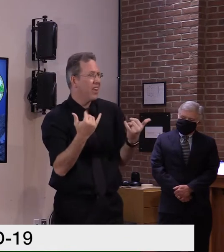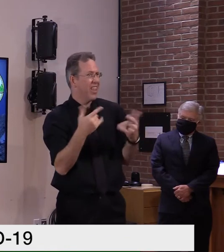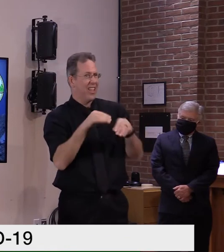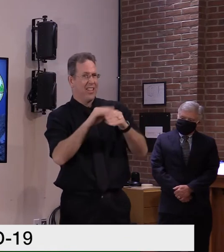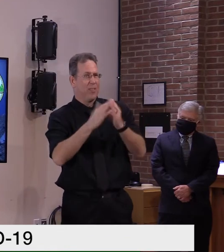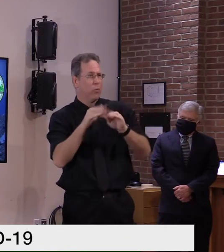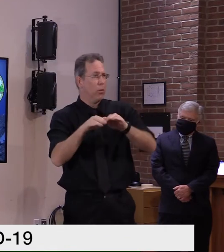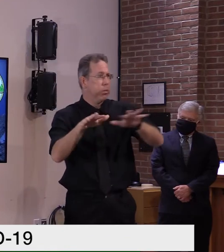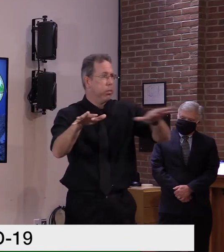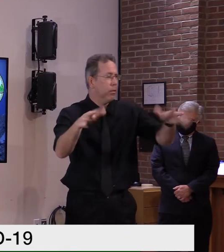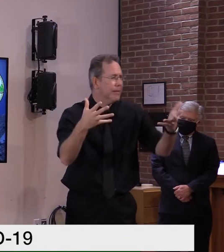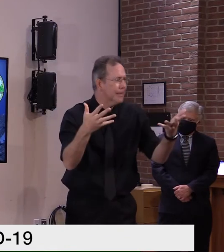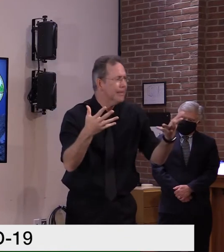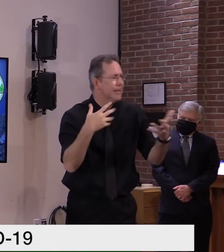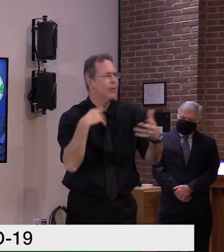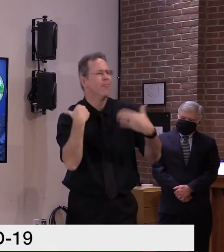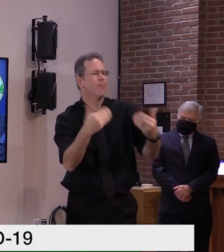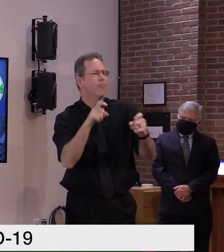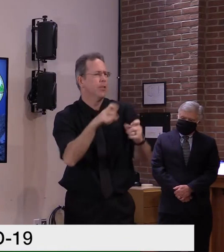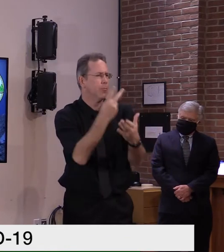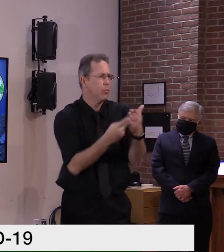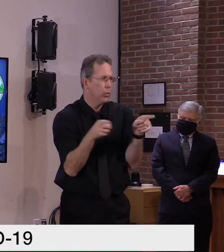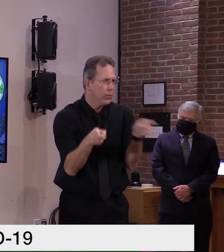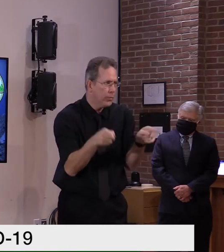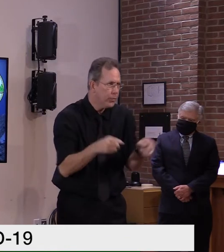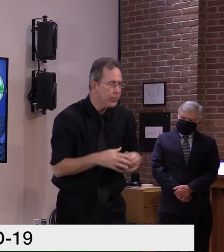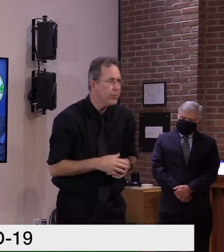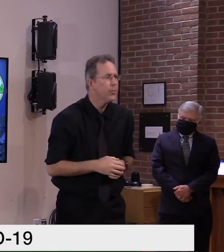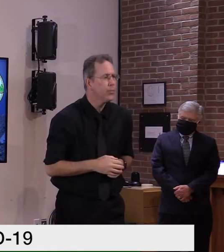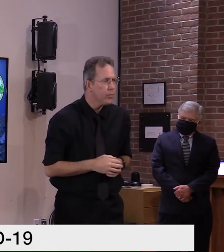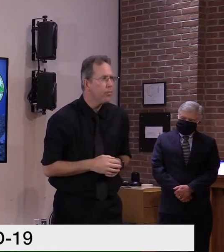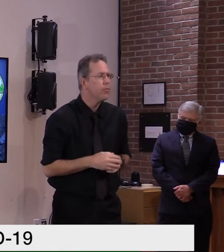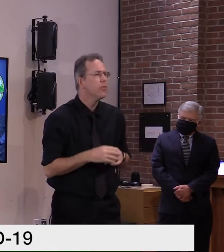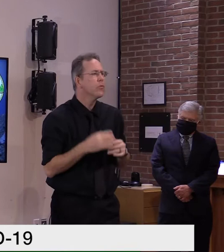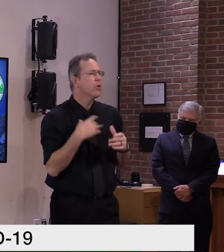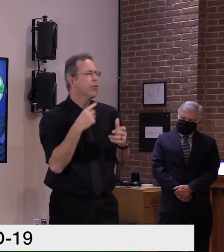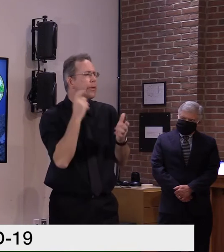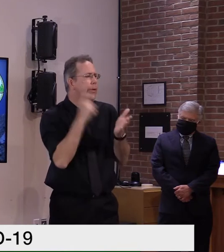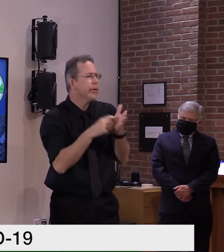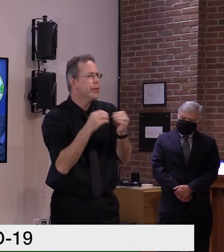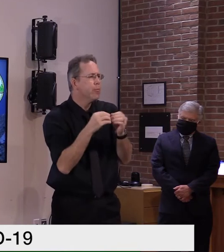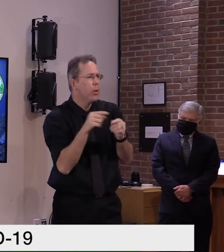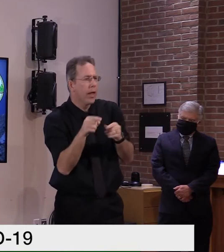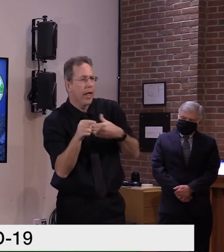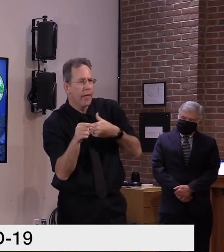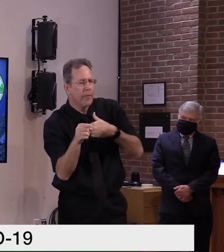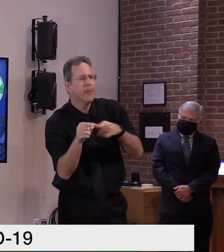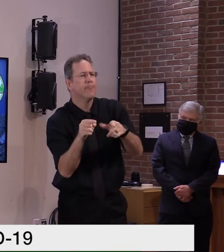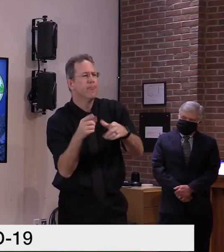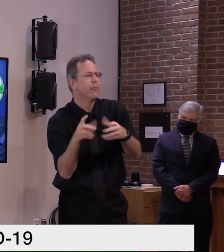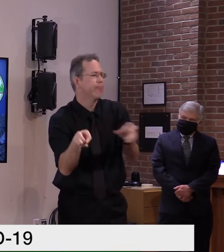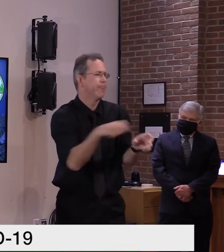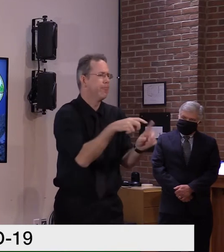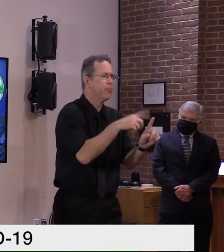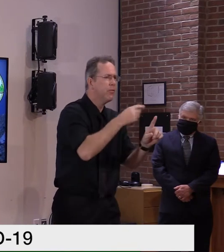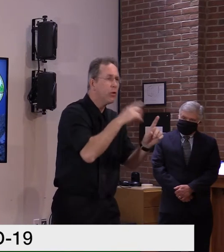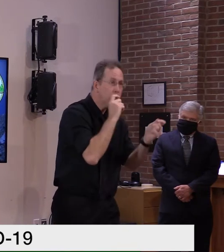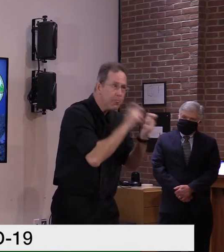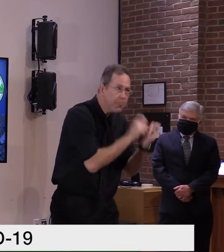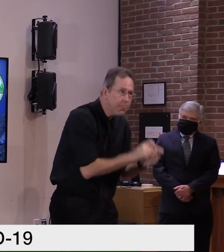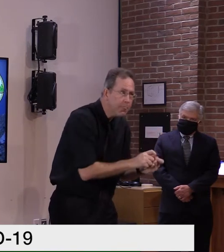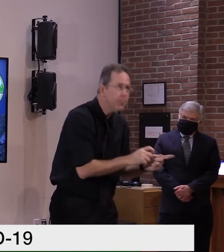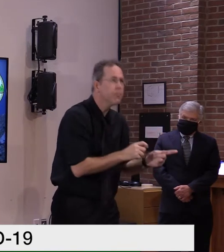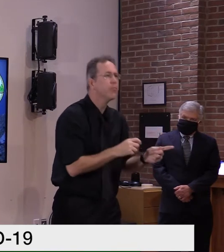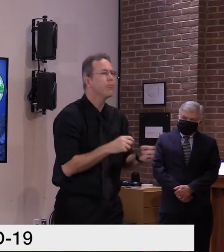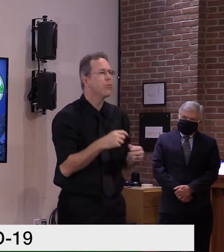cases we might find. But the positivity rate, as long as it stays the same, all is good from my standpoint. Is